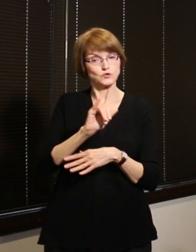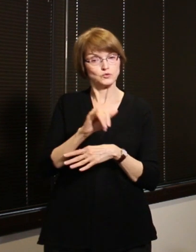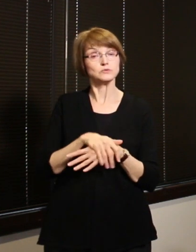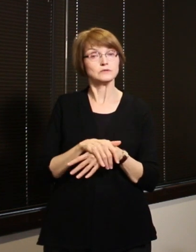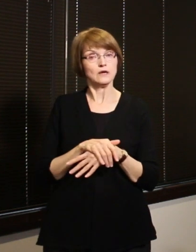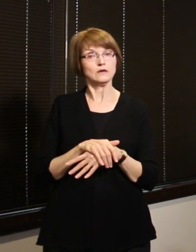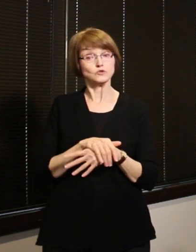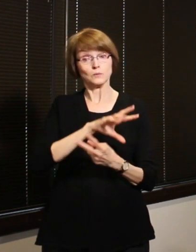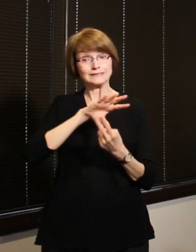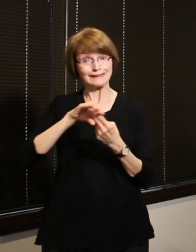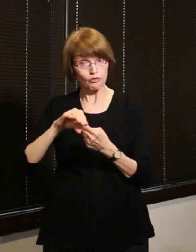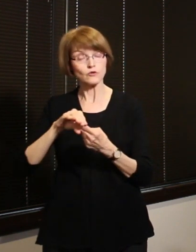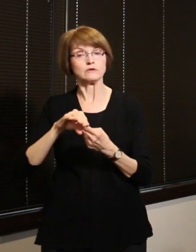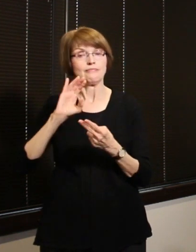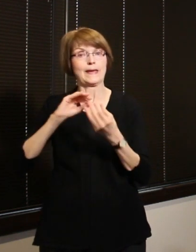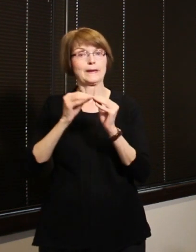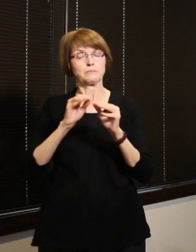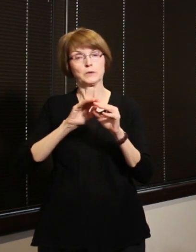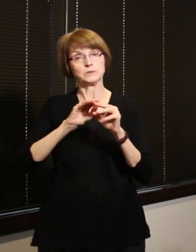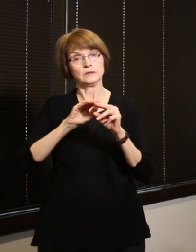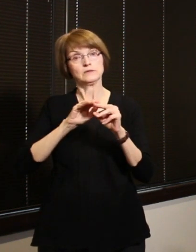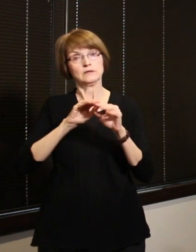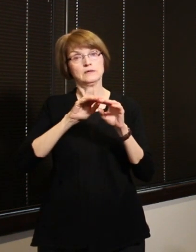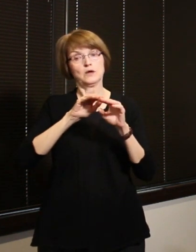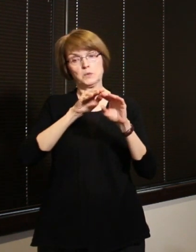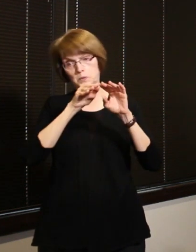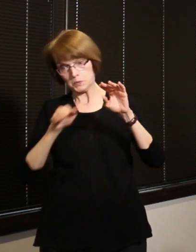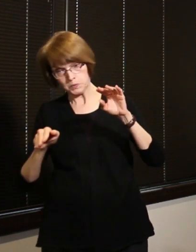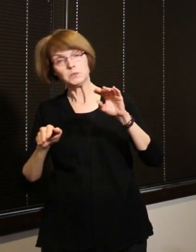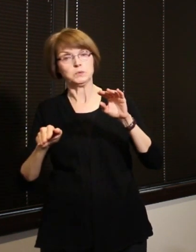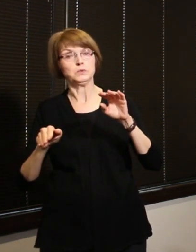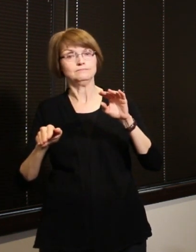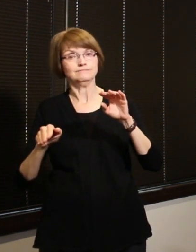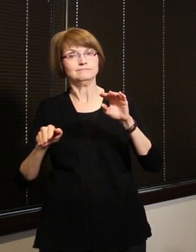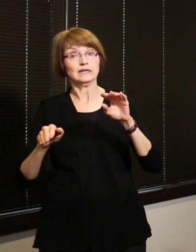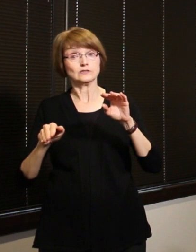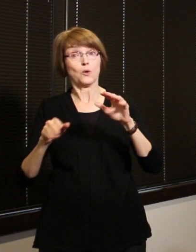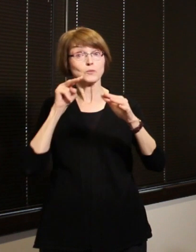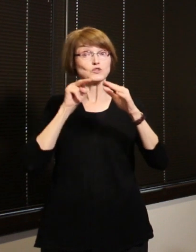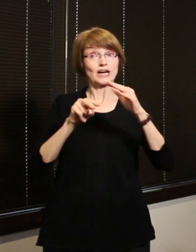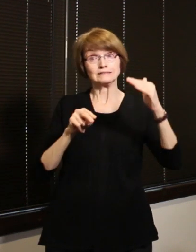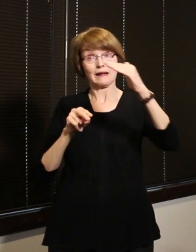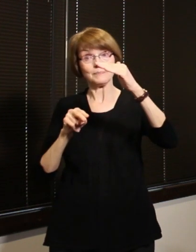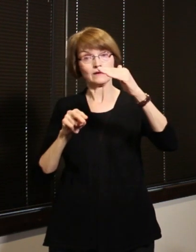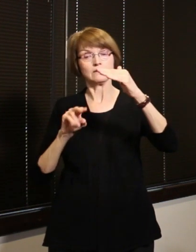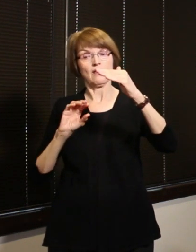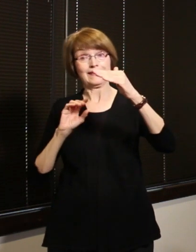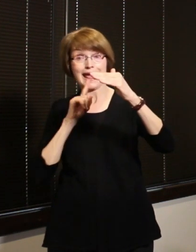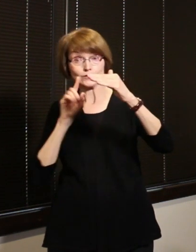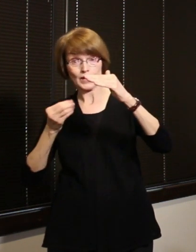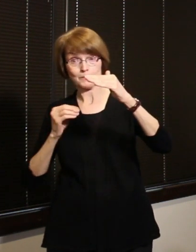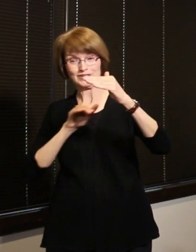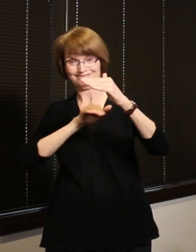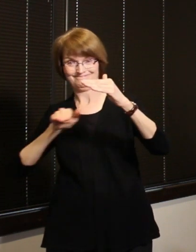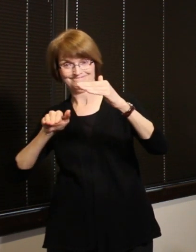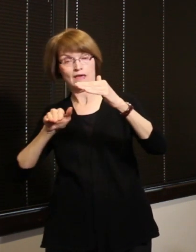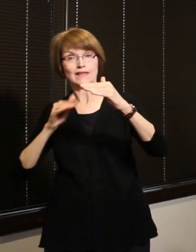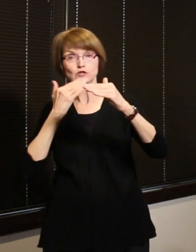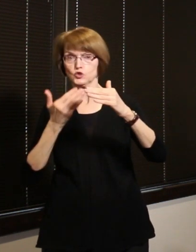quite significantly and is now trending below what our projected numbers were. And so again, this is really good